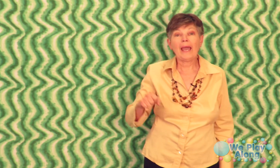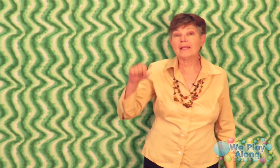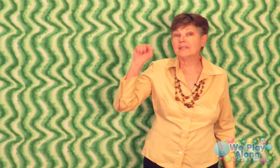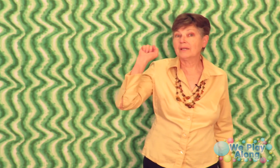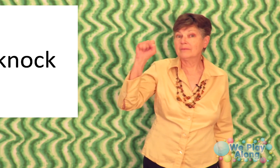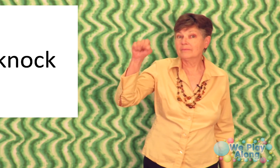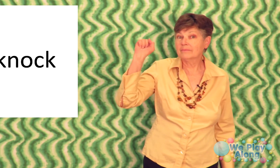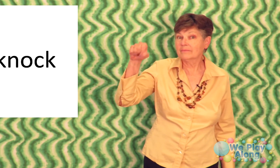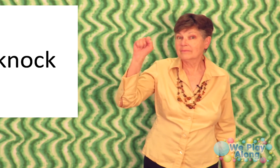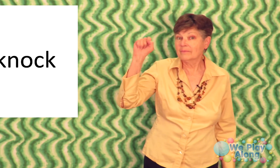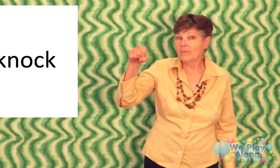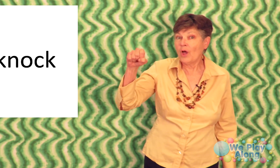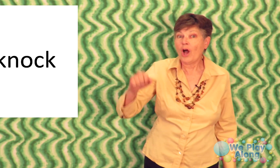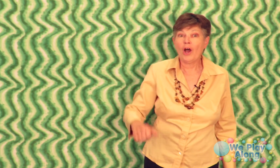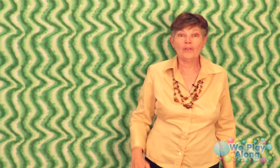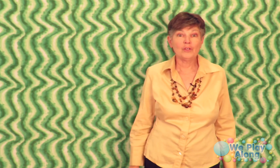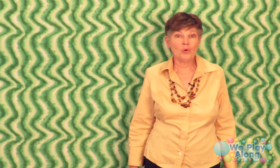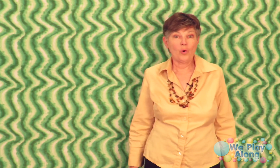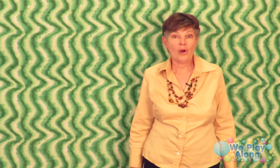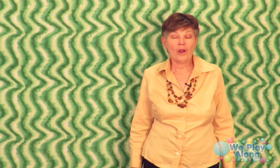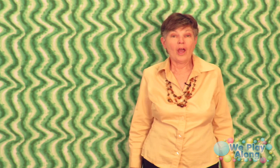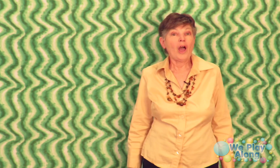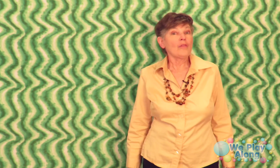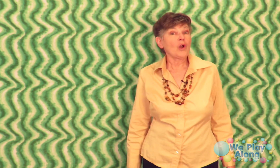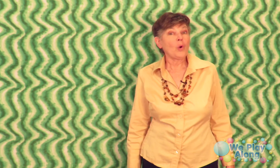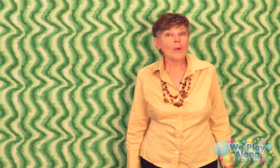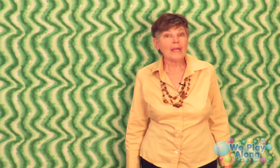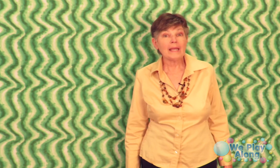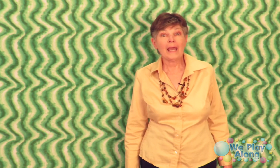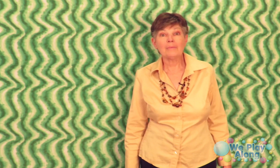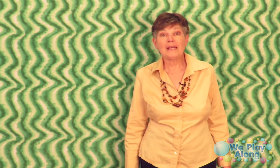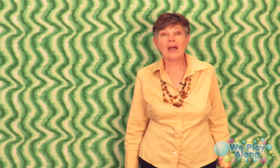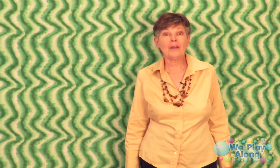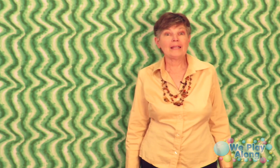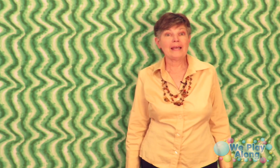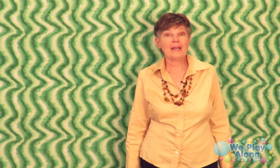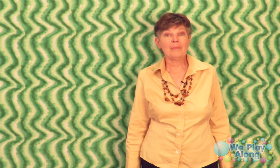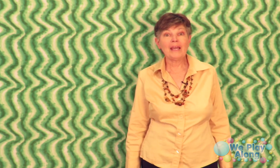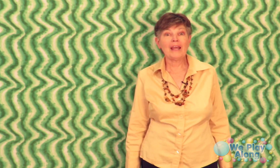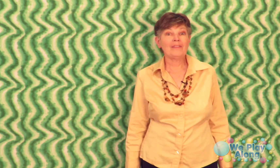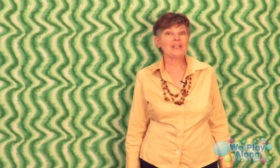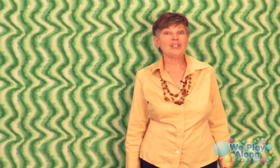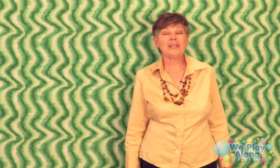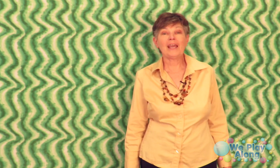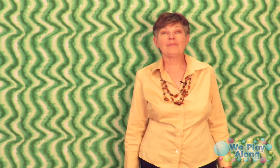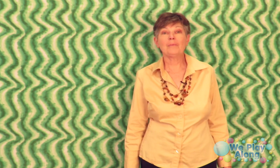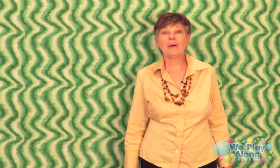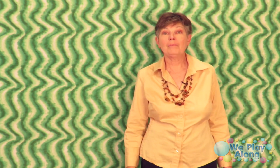had to... on the door. The queen came down and let him in, and then she gave him a